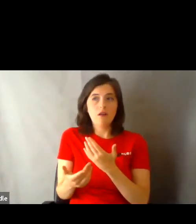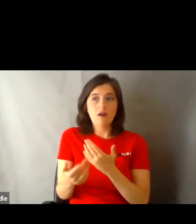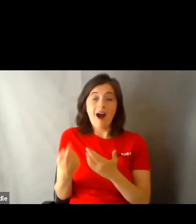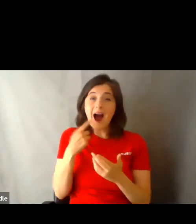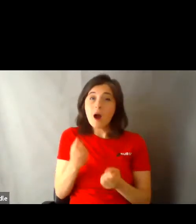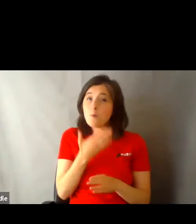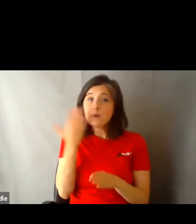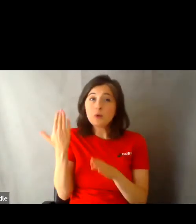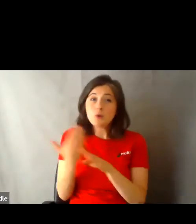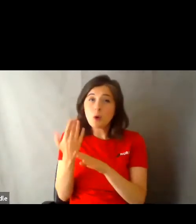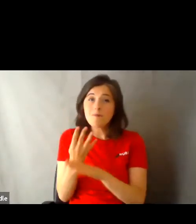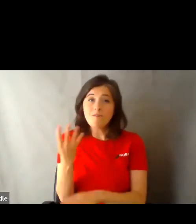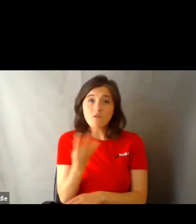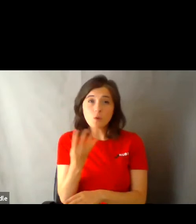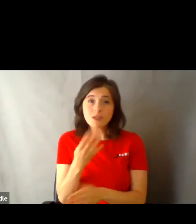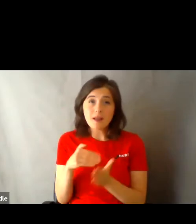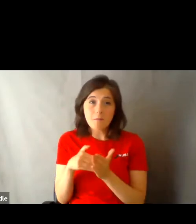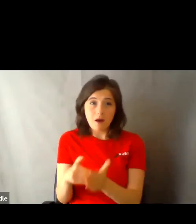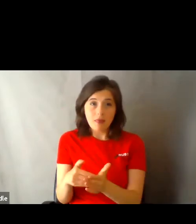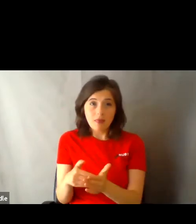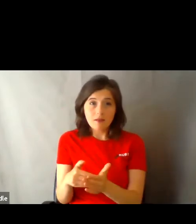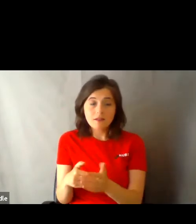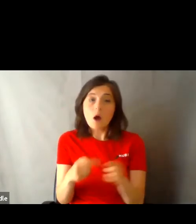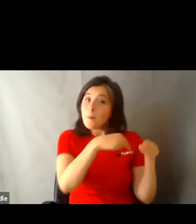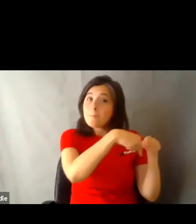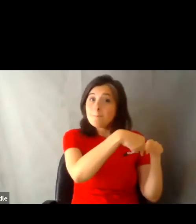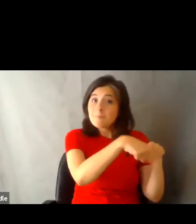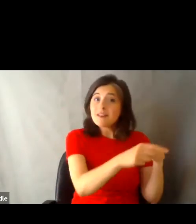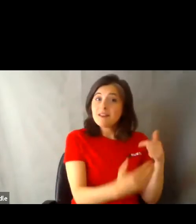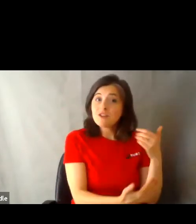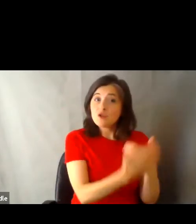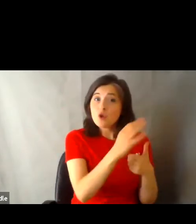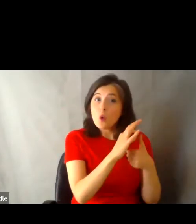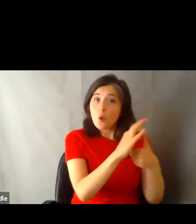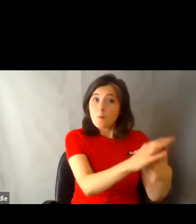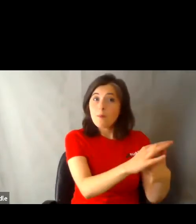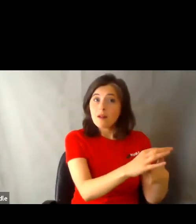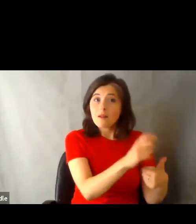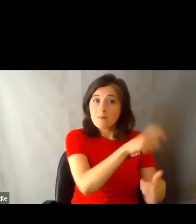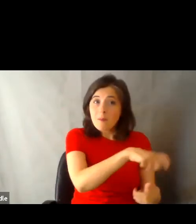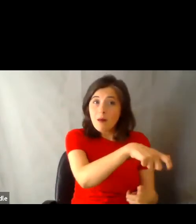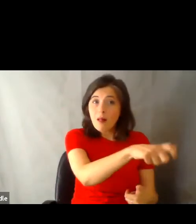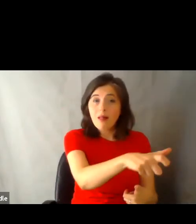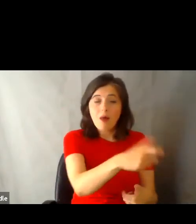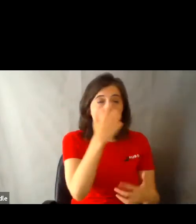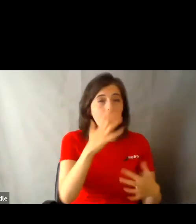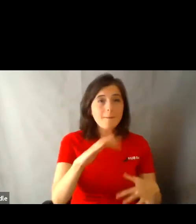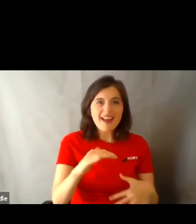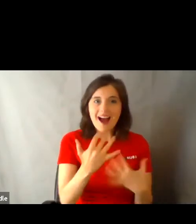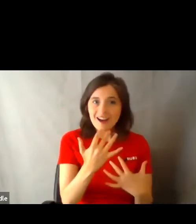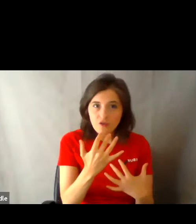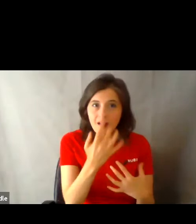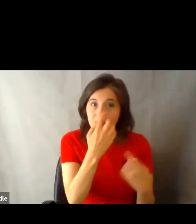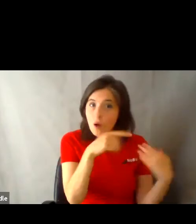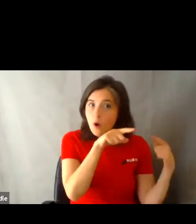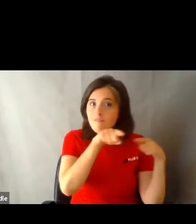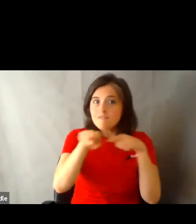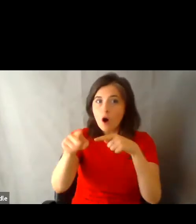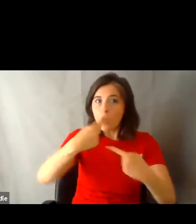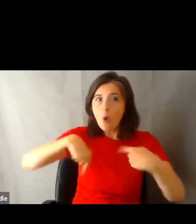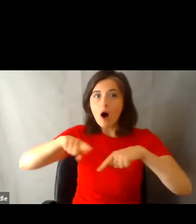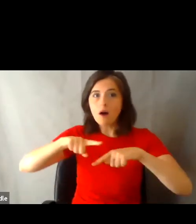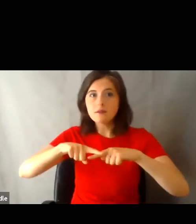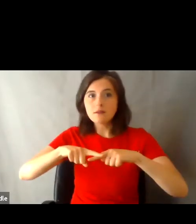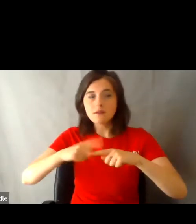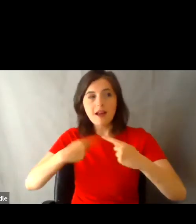People are going to be angry, people are going to follow a lead if we give one. So I think what we need to do, I said last